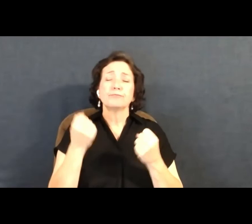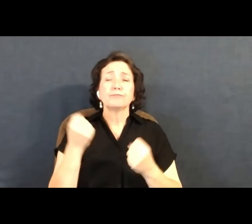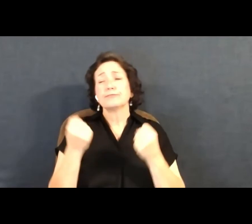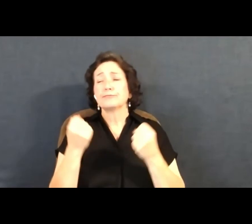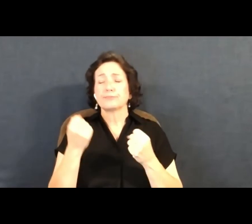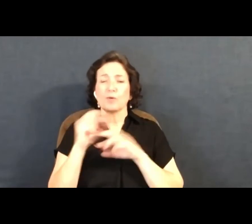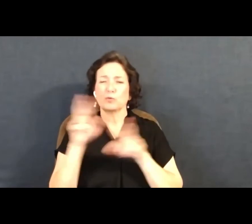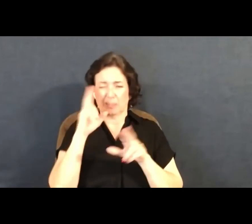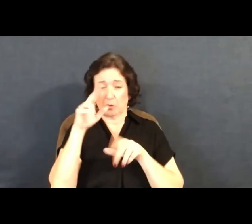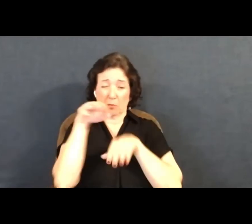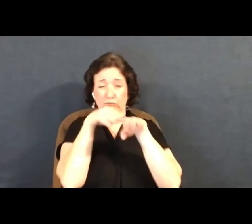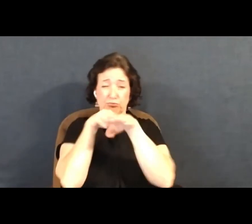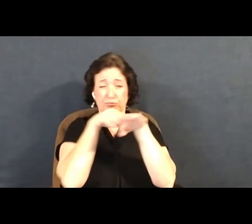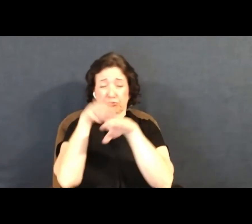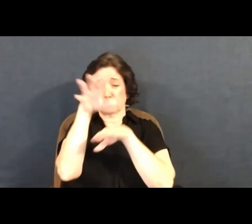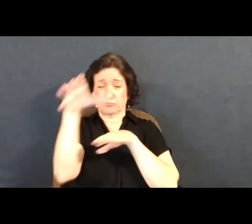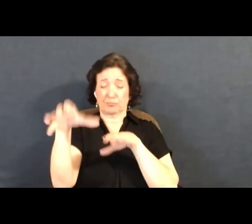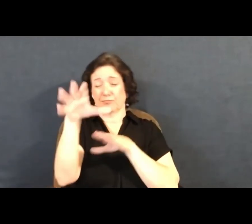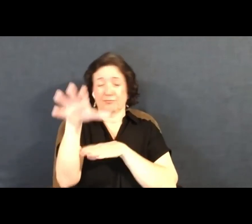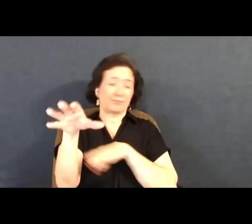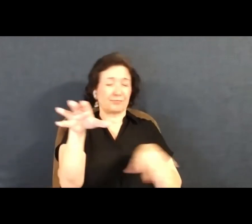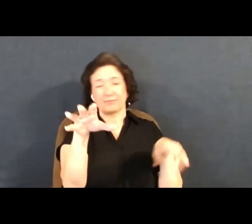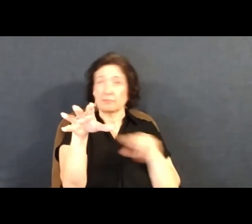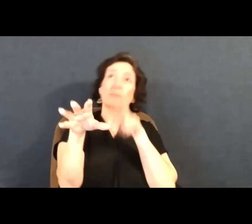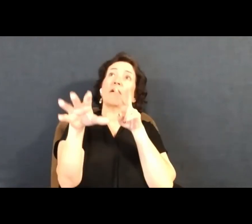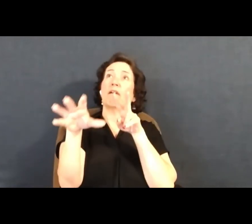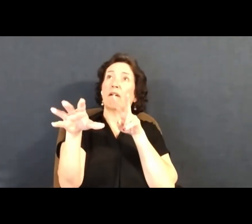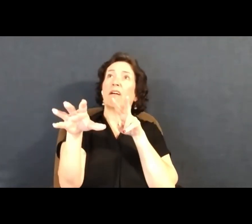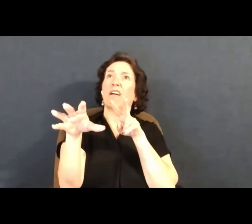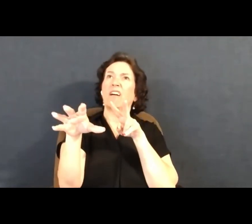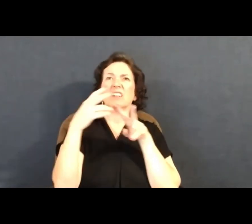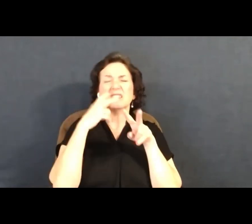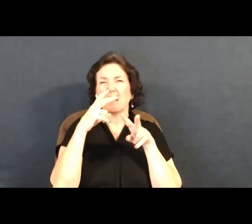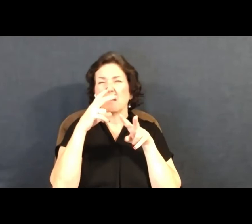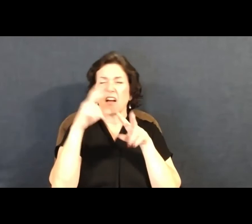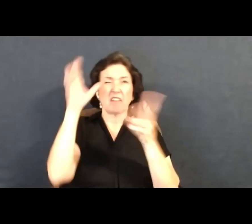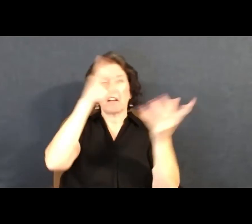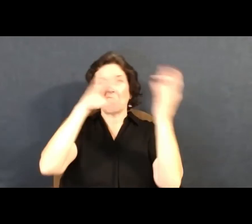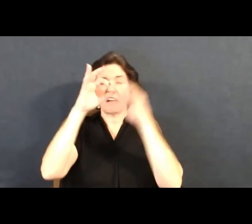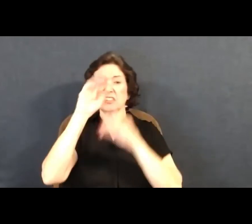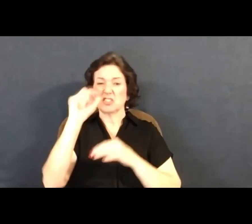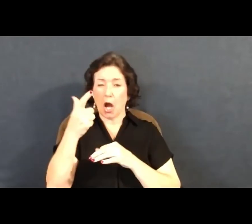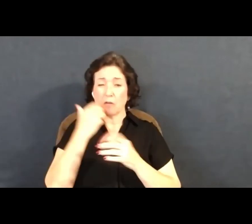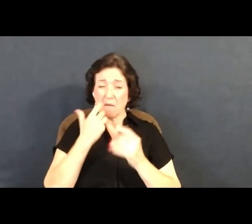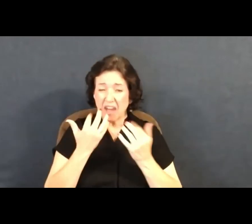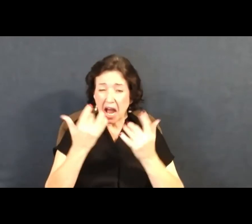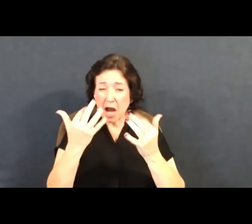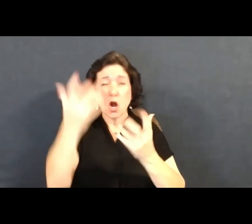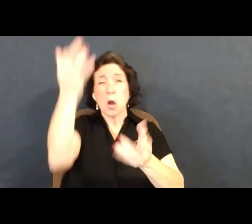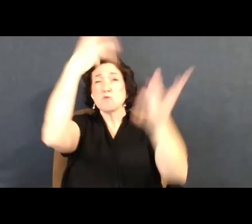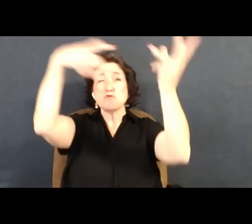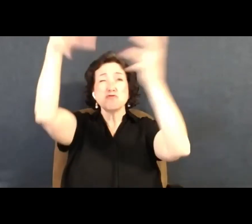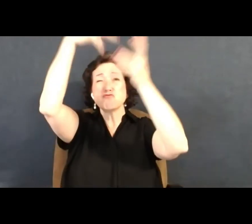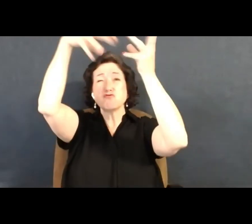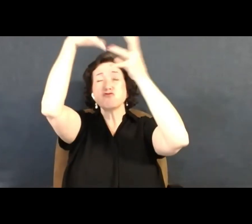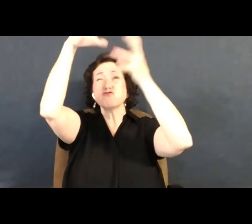tractor with pulling those two old wagons. And she looks up and there comes this flaming furry dog right at her. And she, you can see her